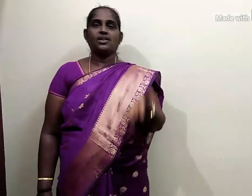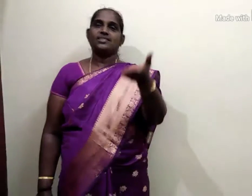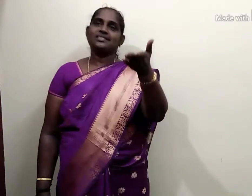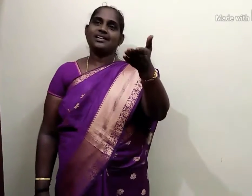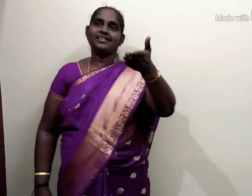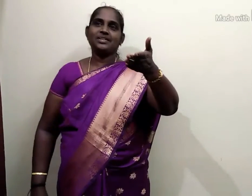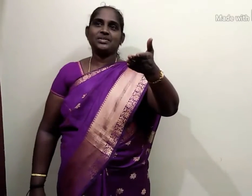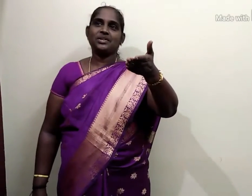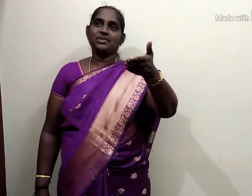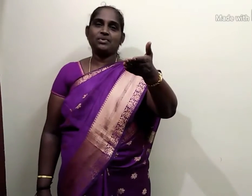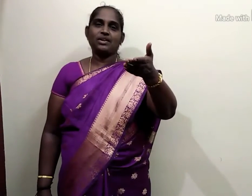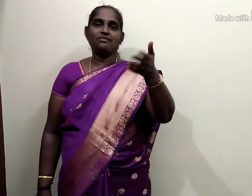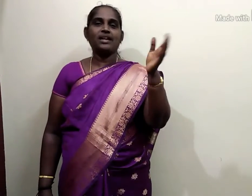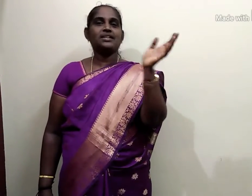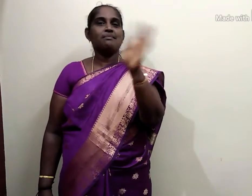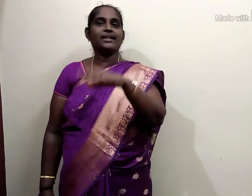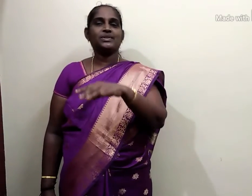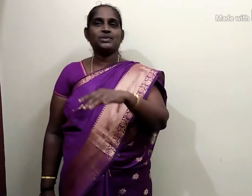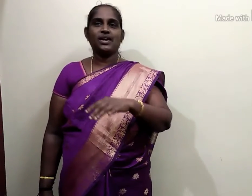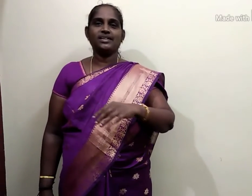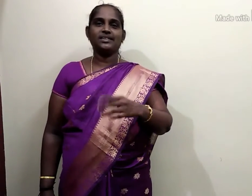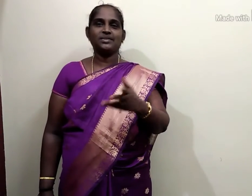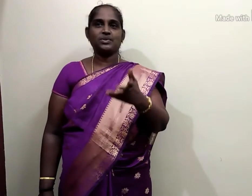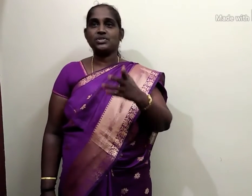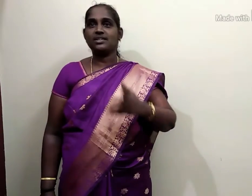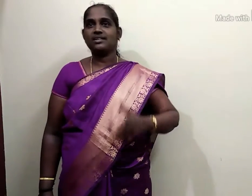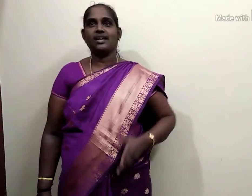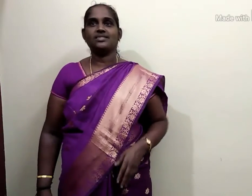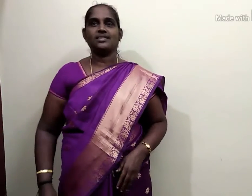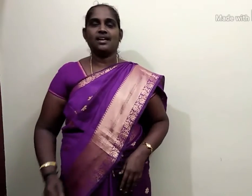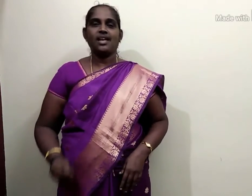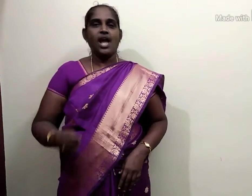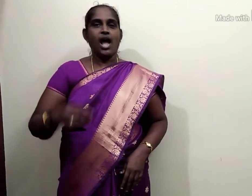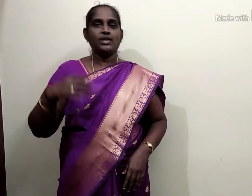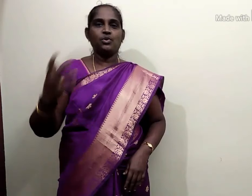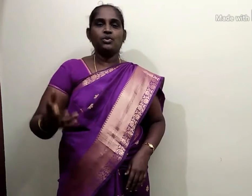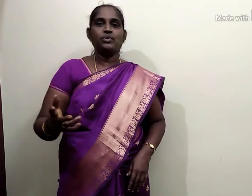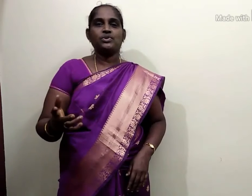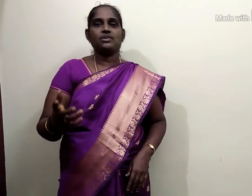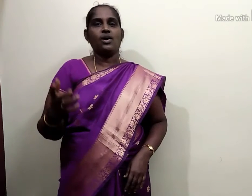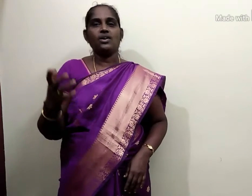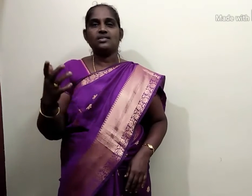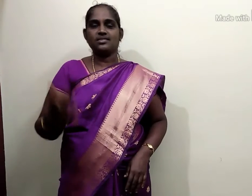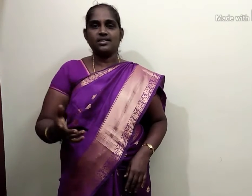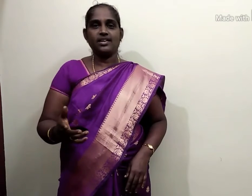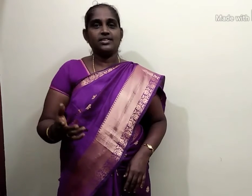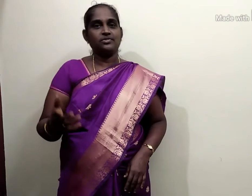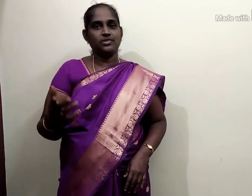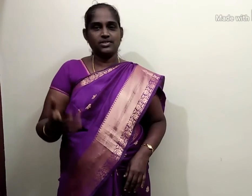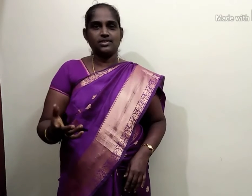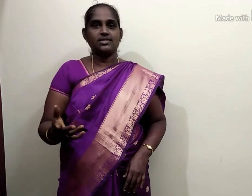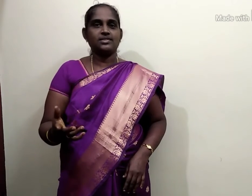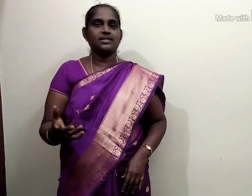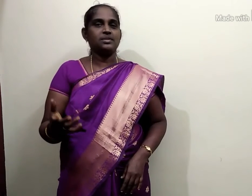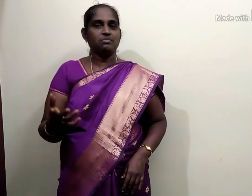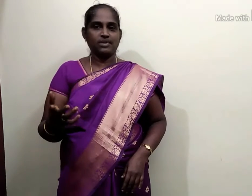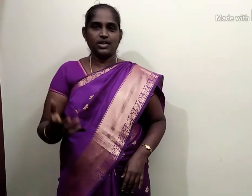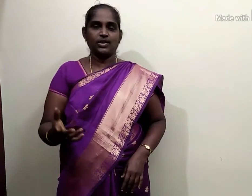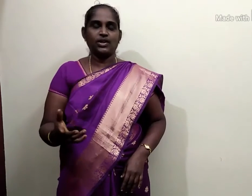Hi, greetings to everyone. Welcome back to GRADE9 Social Class. I hope you all studied the first lesson,